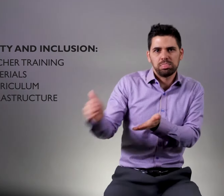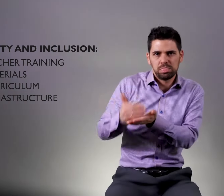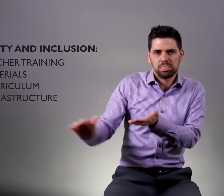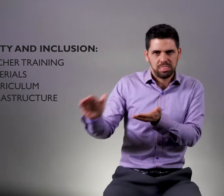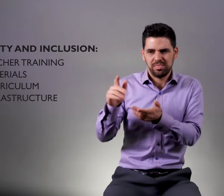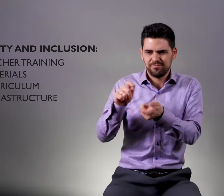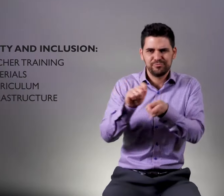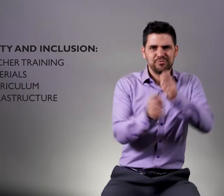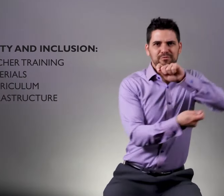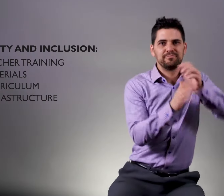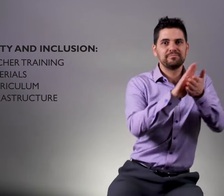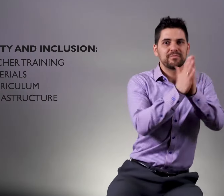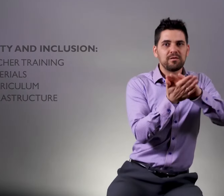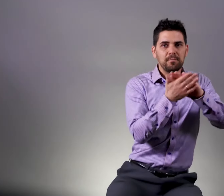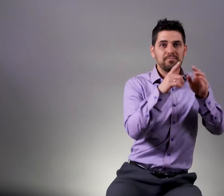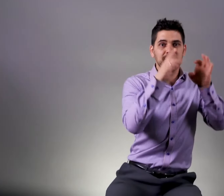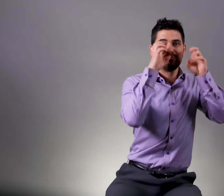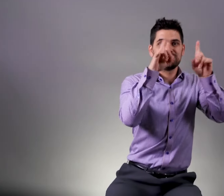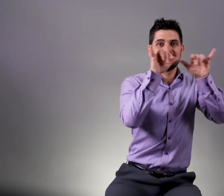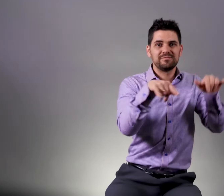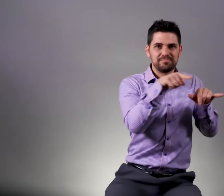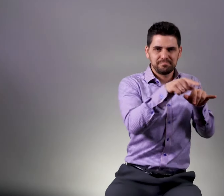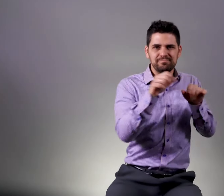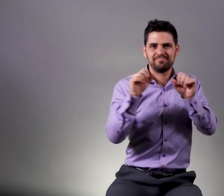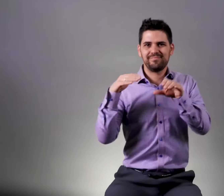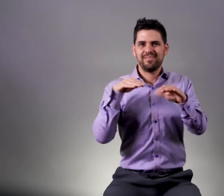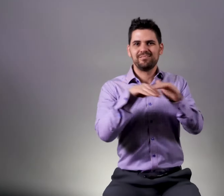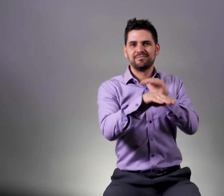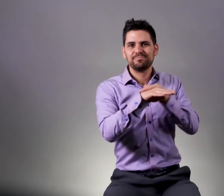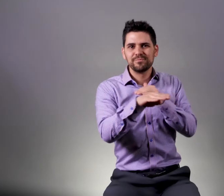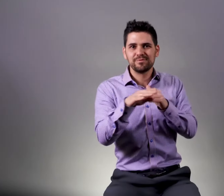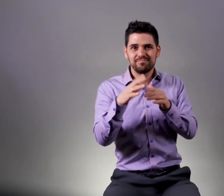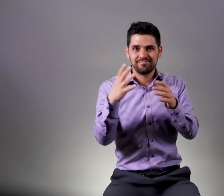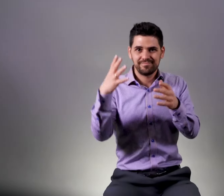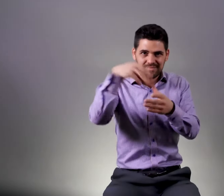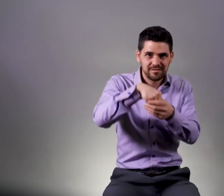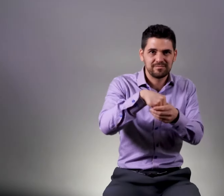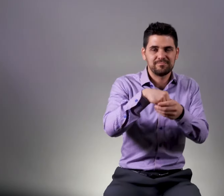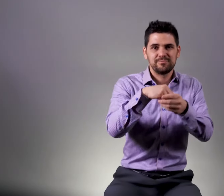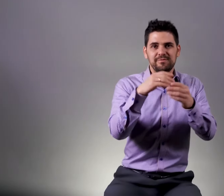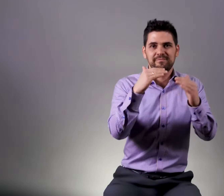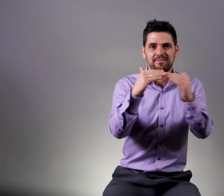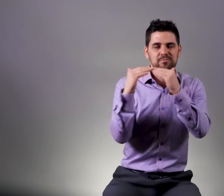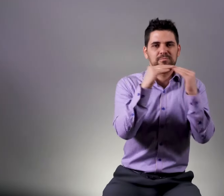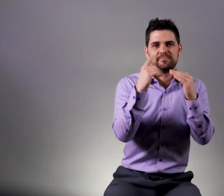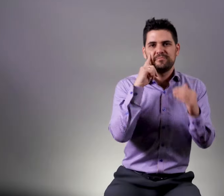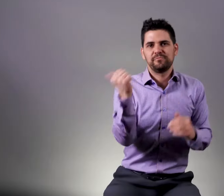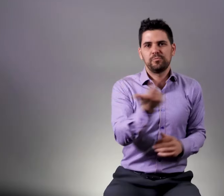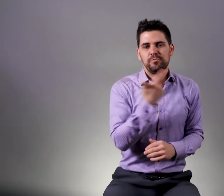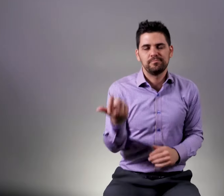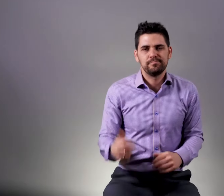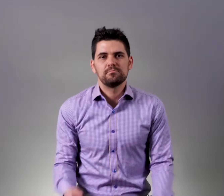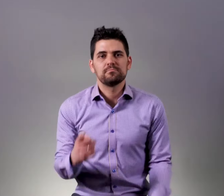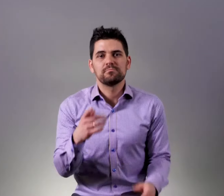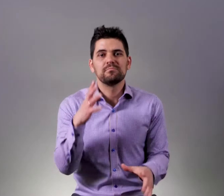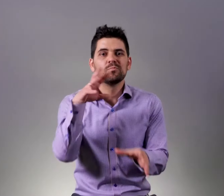continued marginalization. We want to change that system to be accessible, inclusive, and equitable for all.